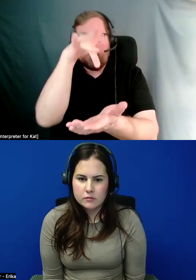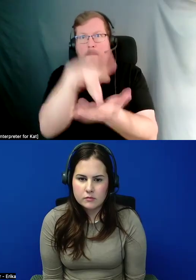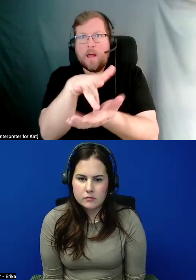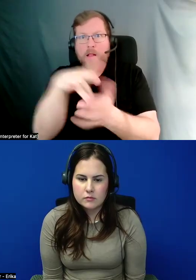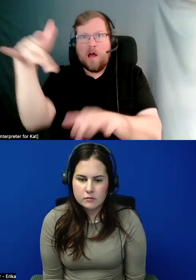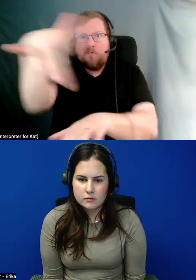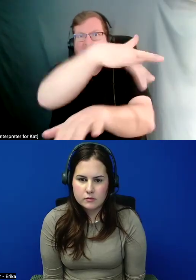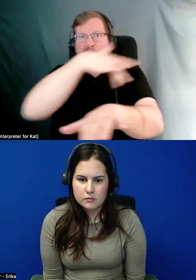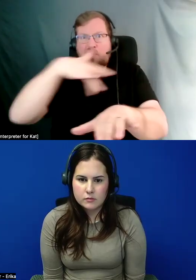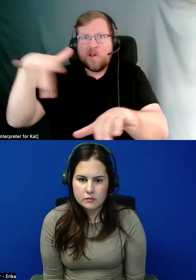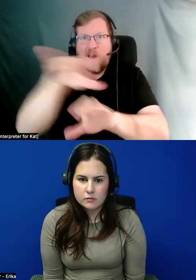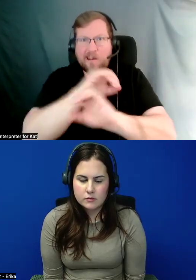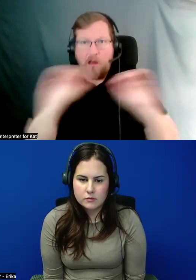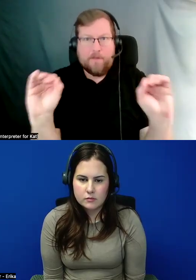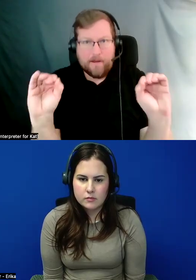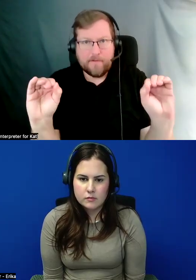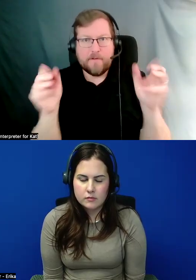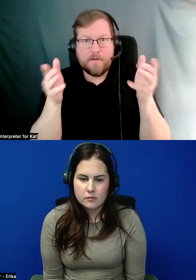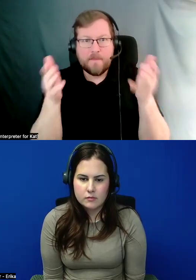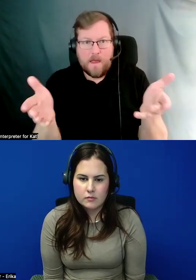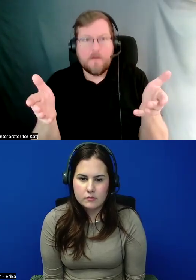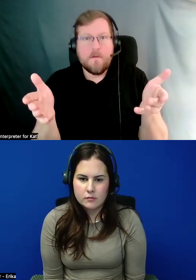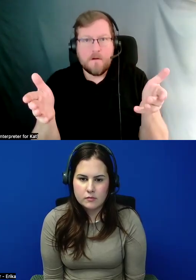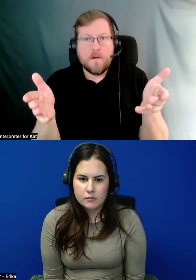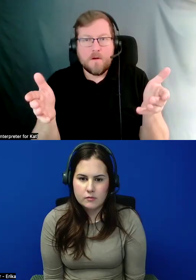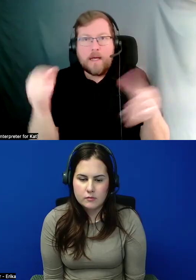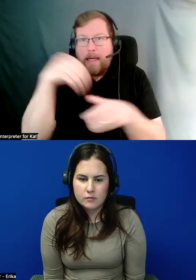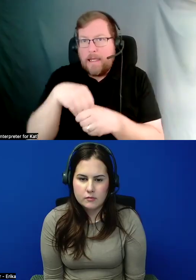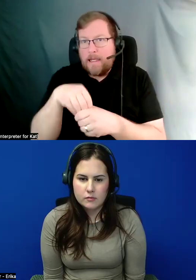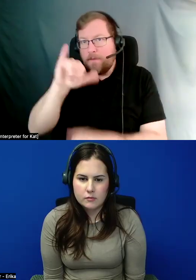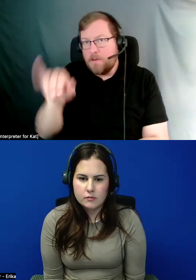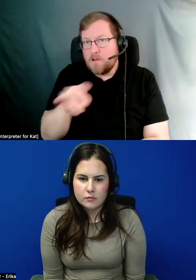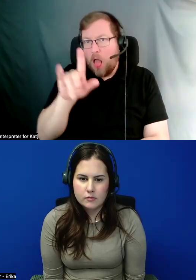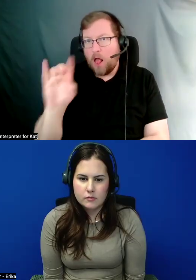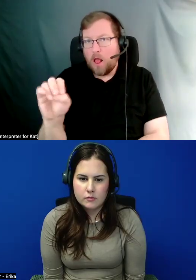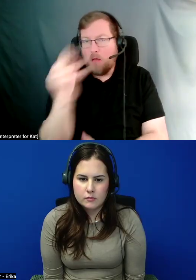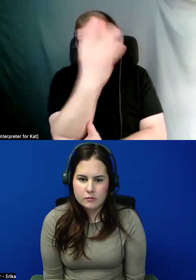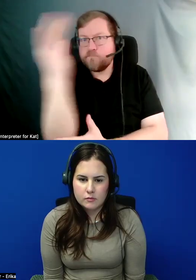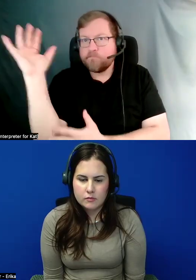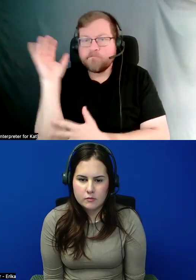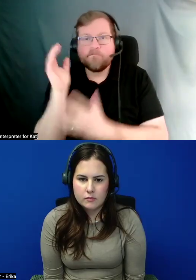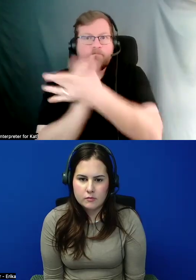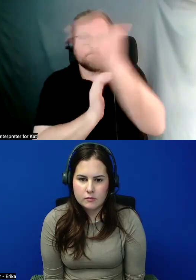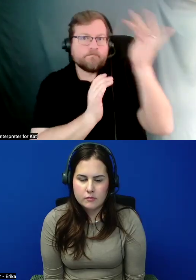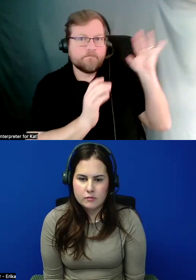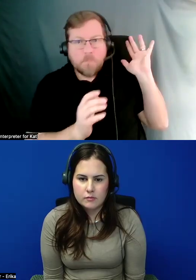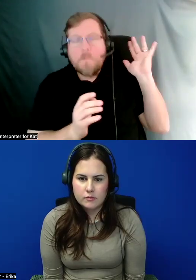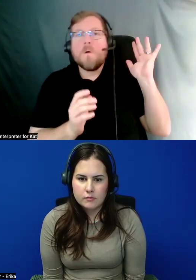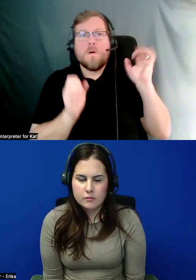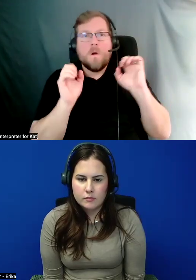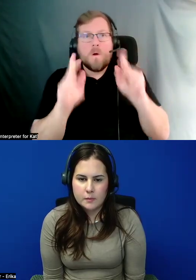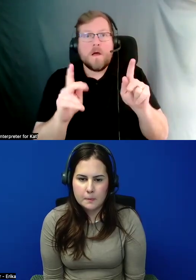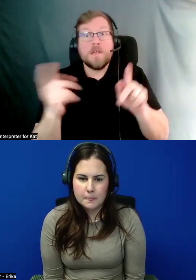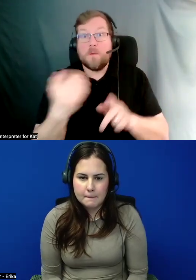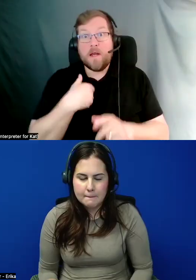know, nowhere, just in the jungle. It feels like I'm watching the movie. Okay, someone just took the whole